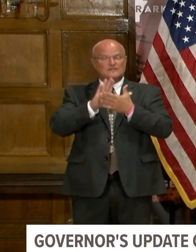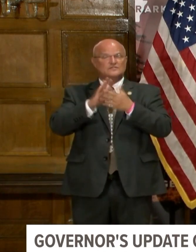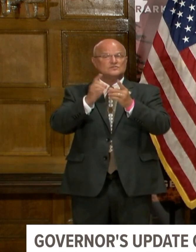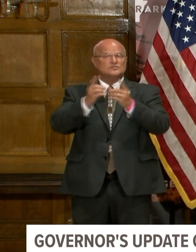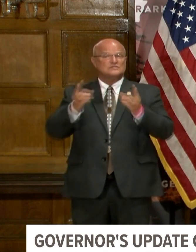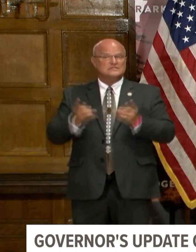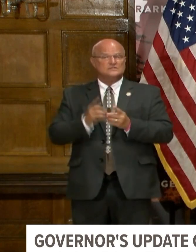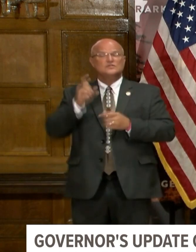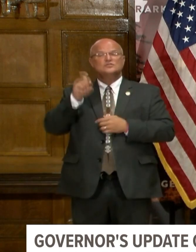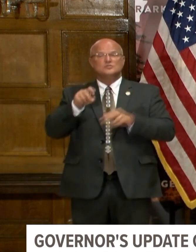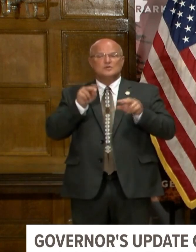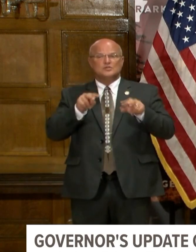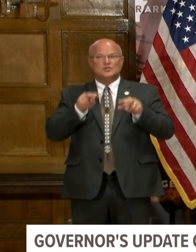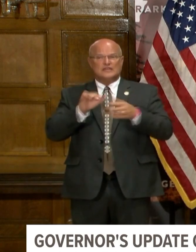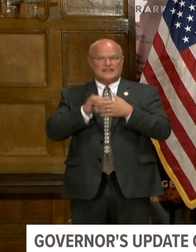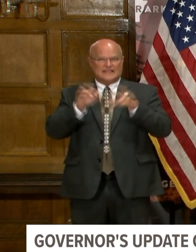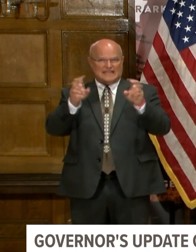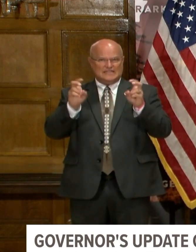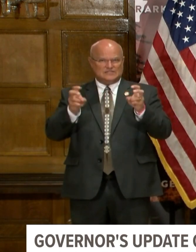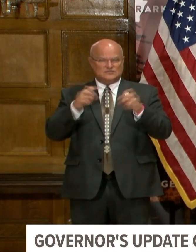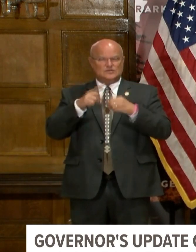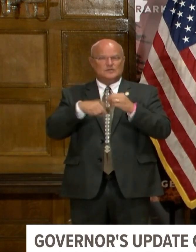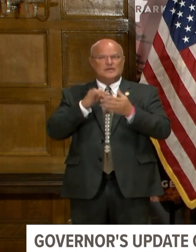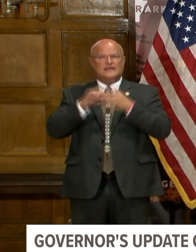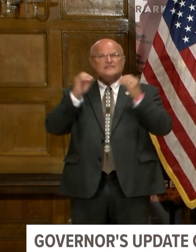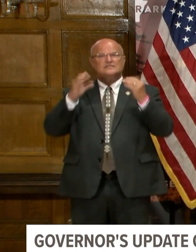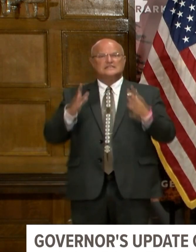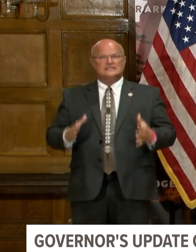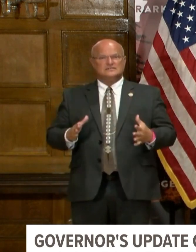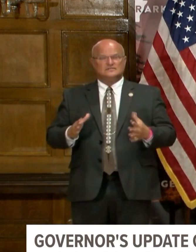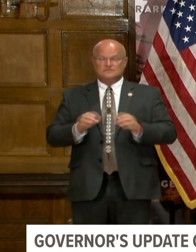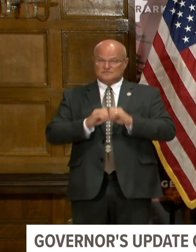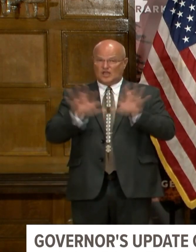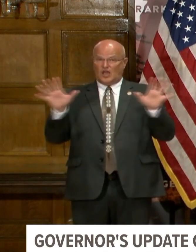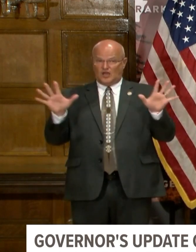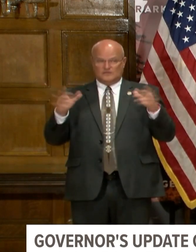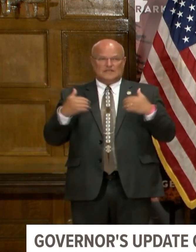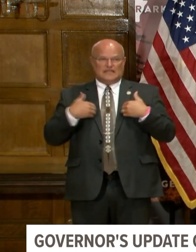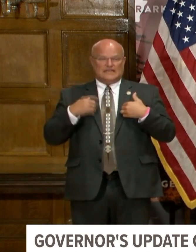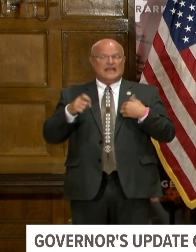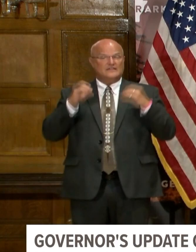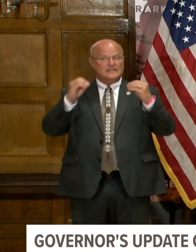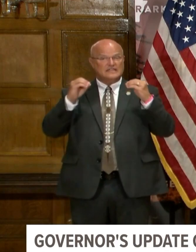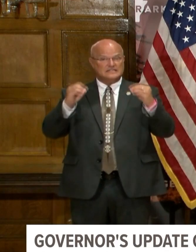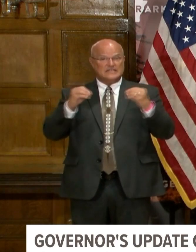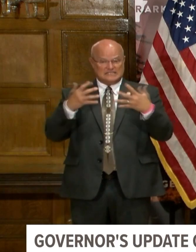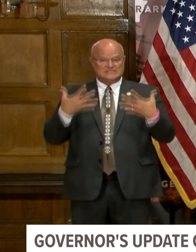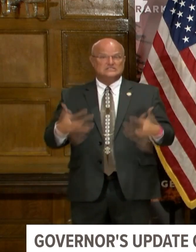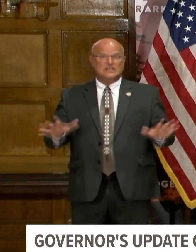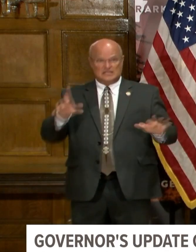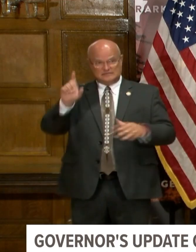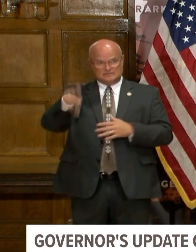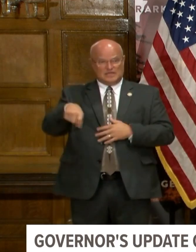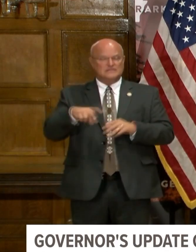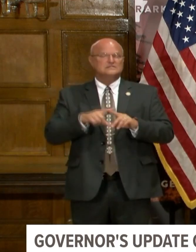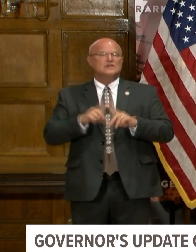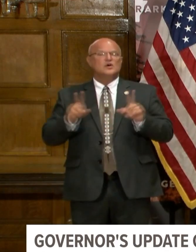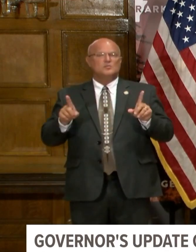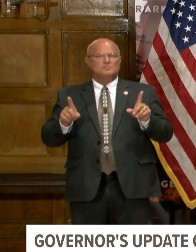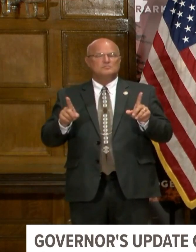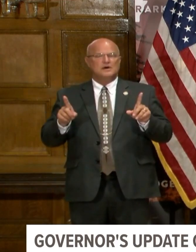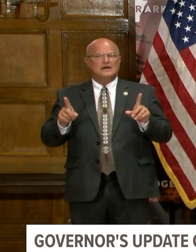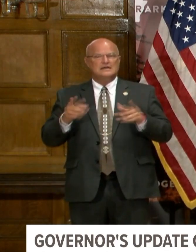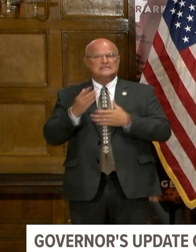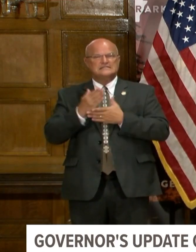district should be looking at that issue in reference to their teachers. Obviously, we have to have the education done, but there